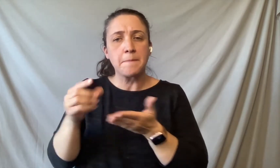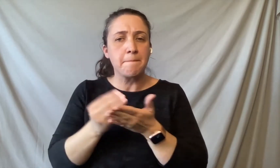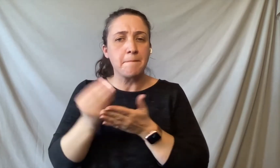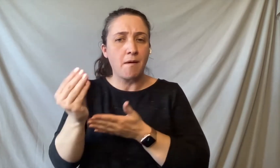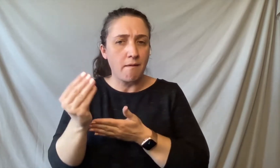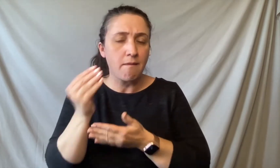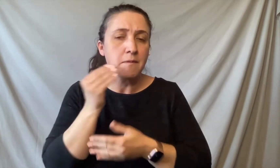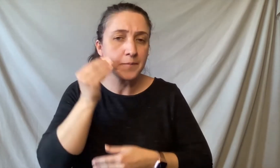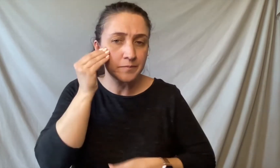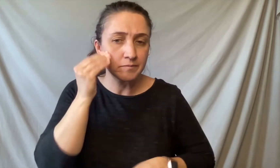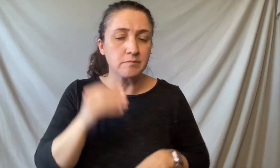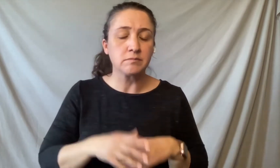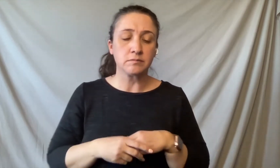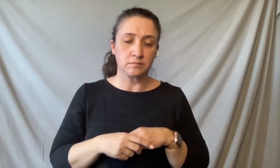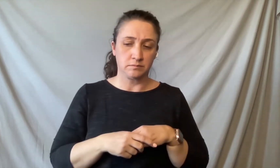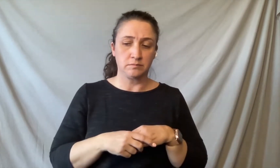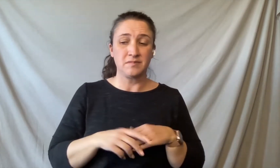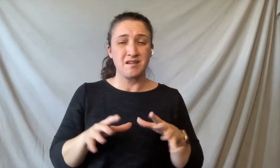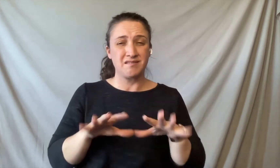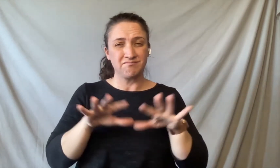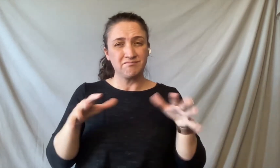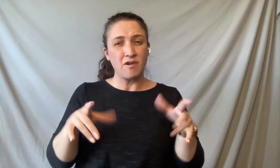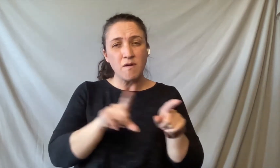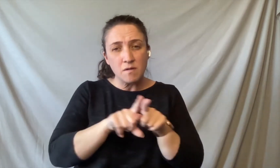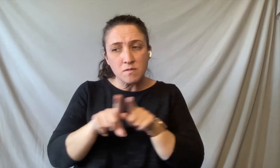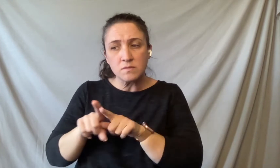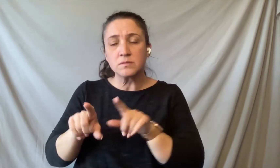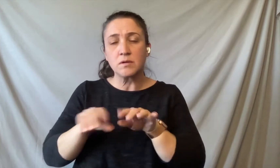region-wide capacity to implement inclusionary housing.